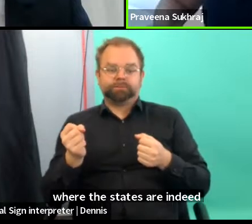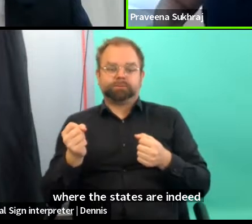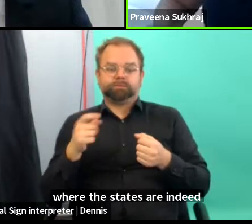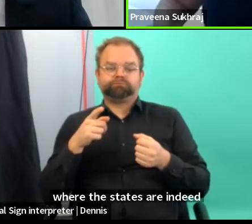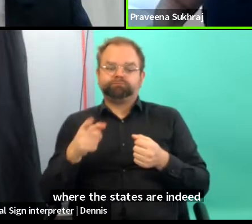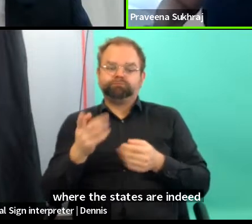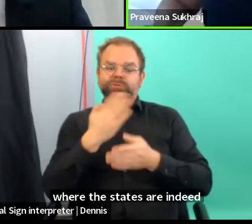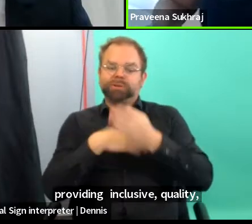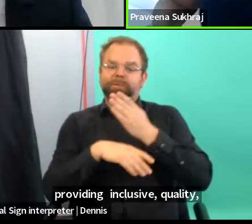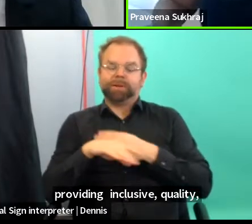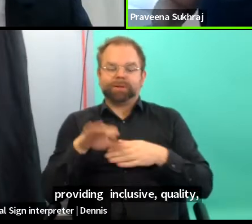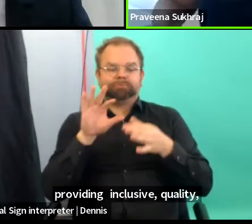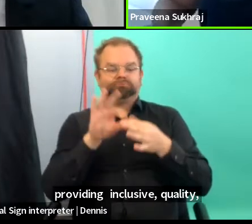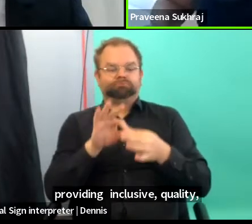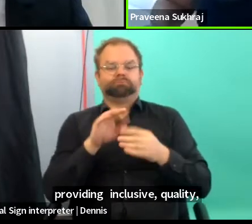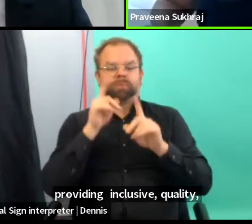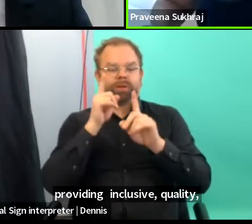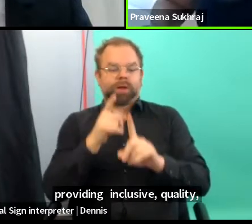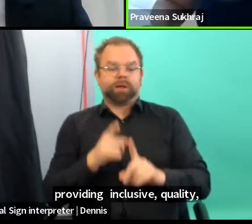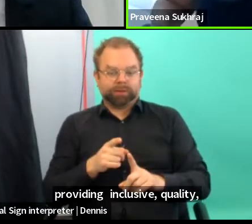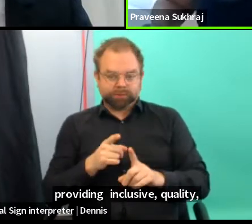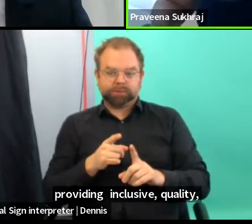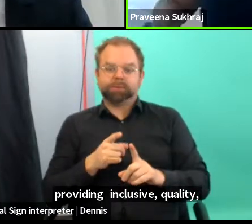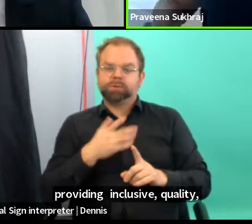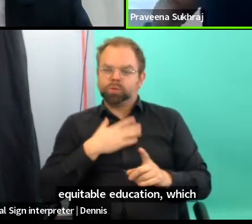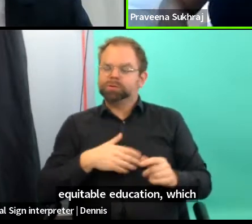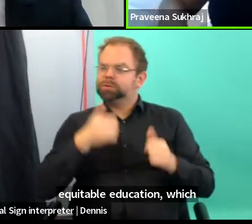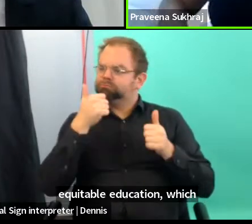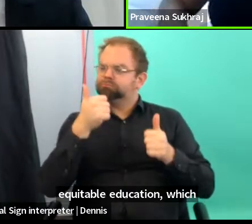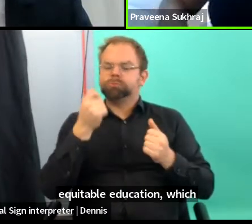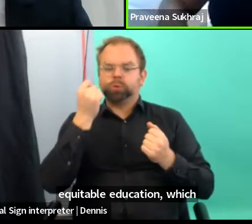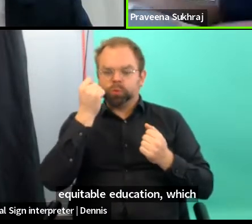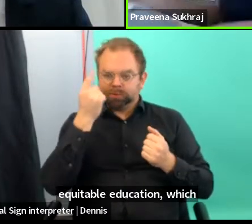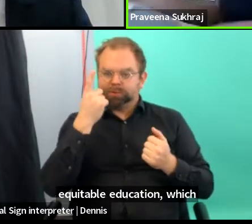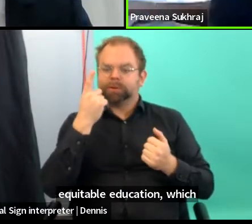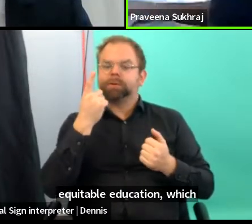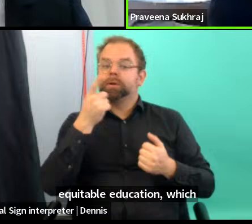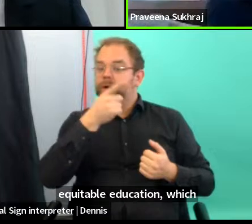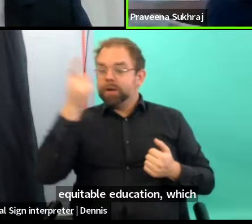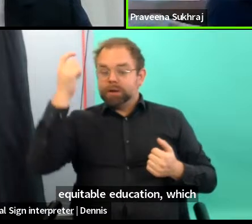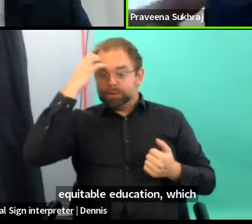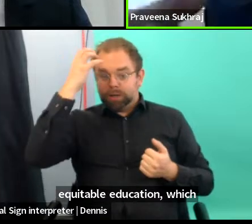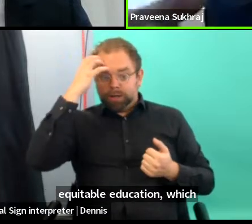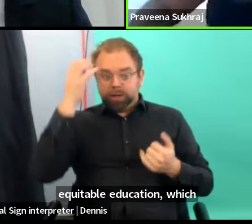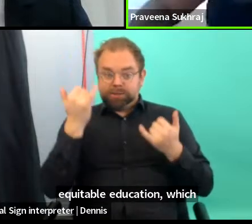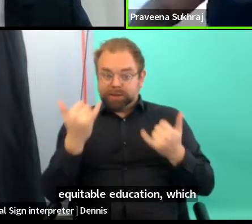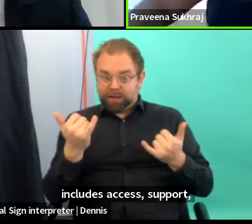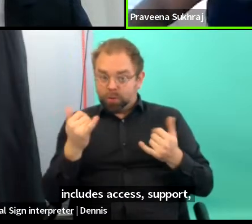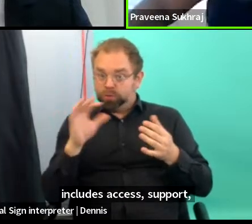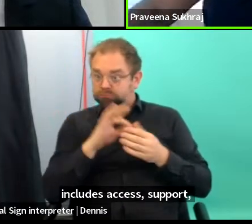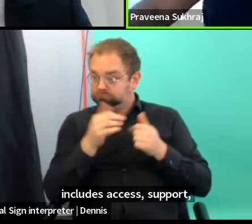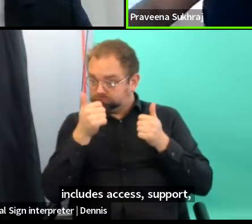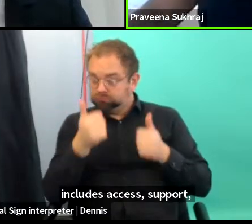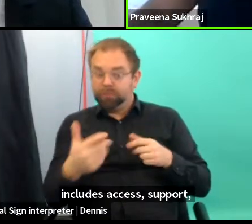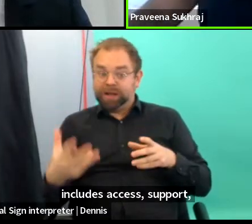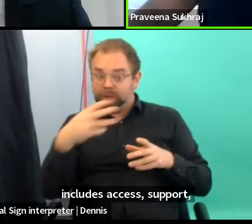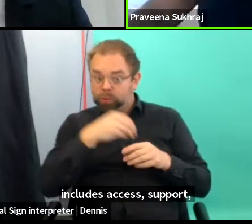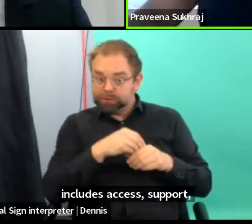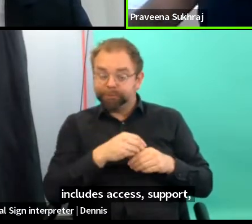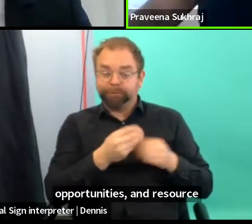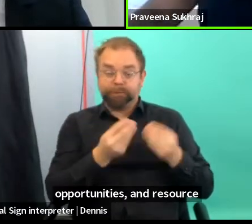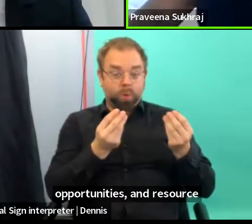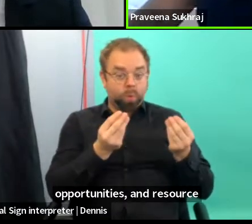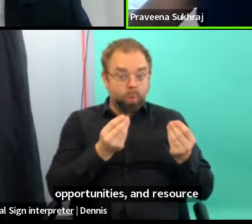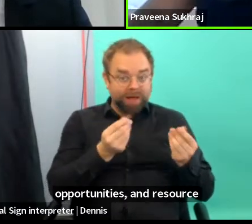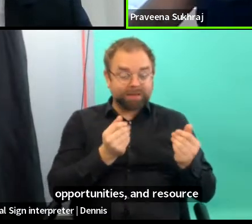education, which includes access, support, opportunities, and resource allocation for children with